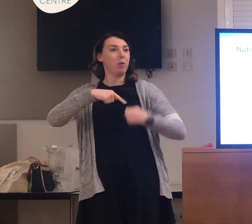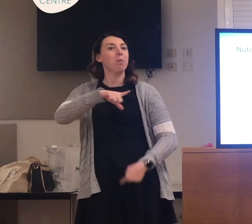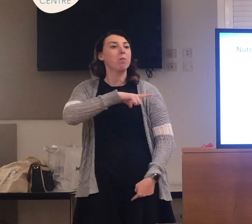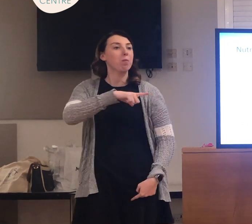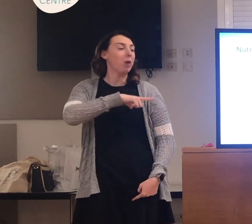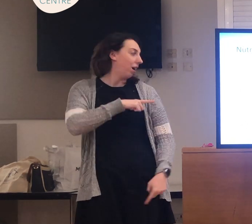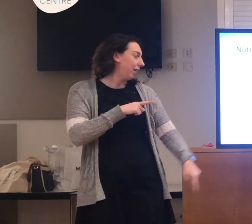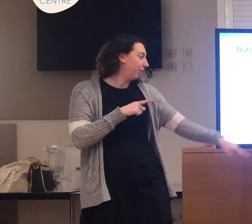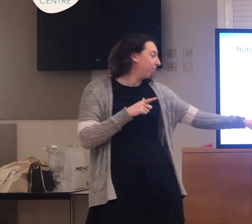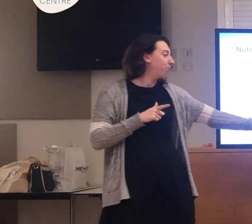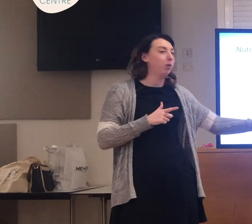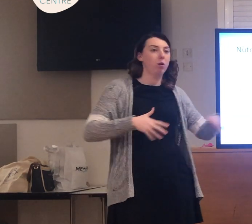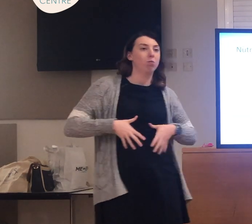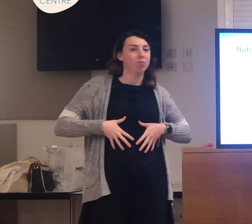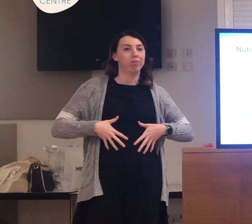about is this.